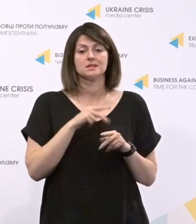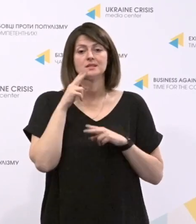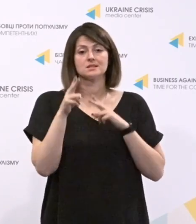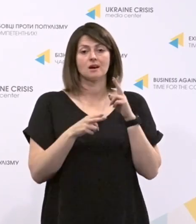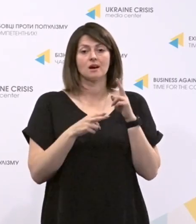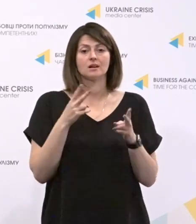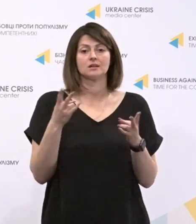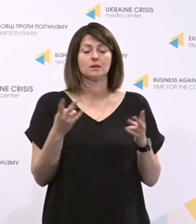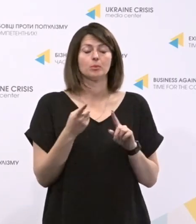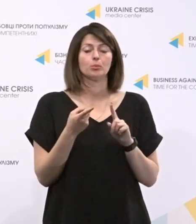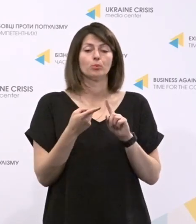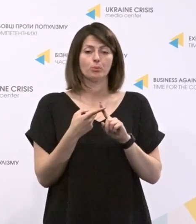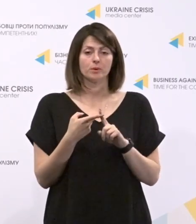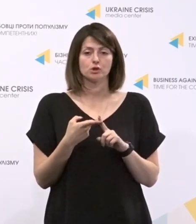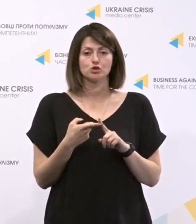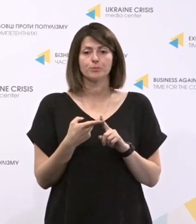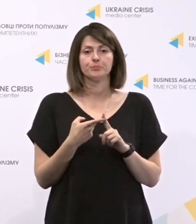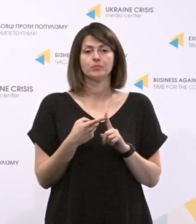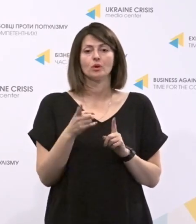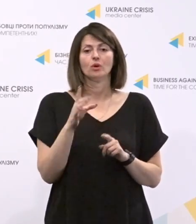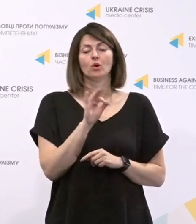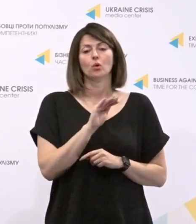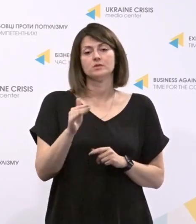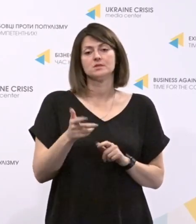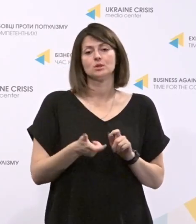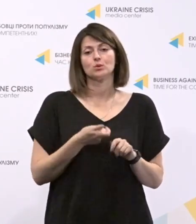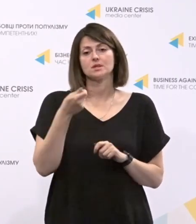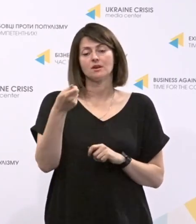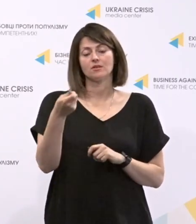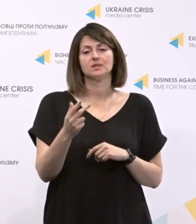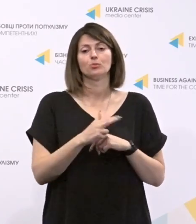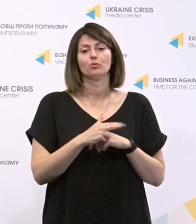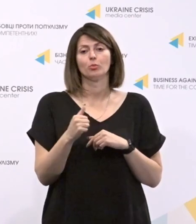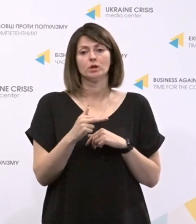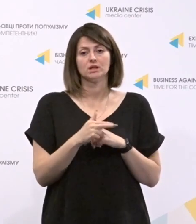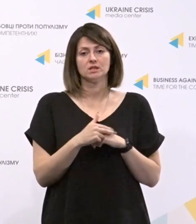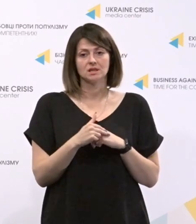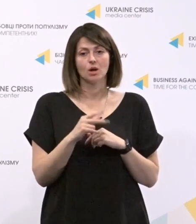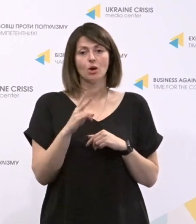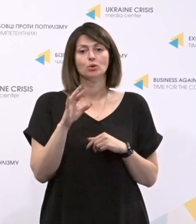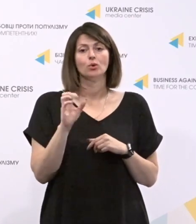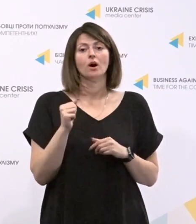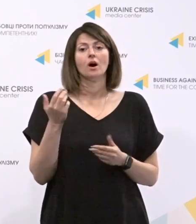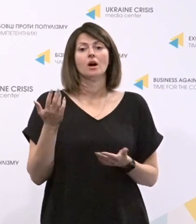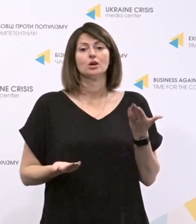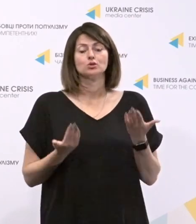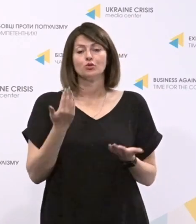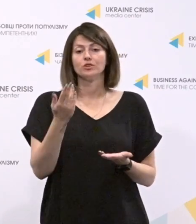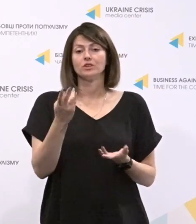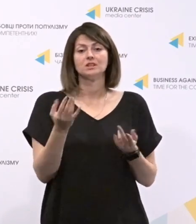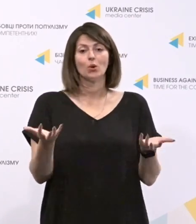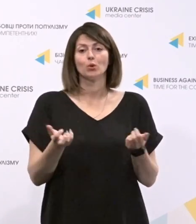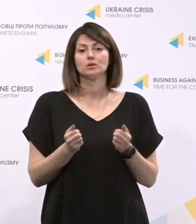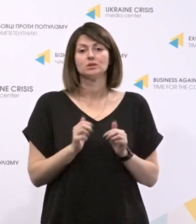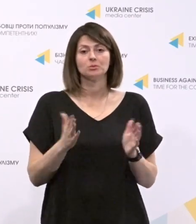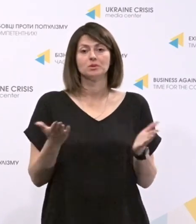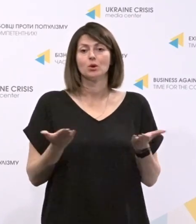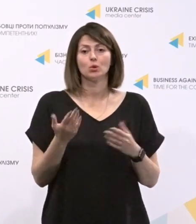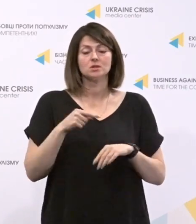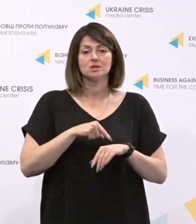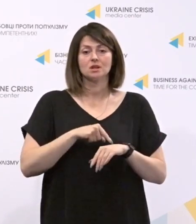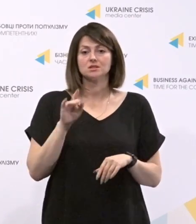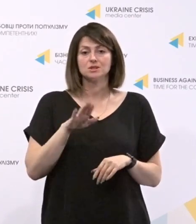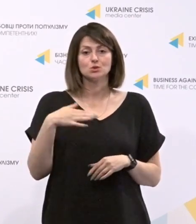adequate reaction, then you're very welcome to come to us and raise your concern.